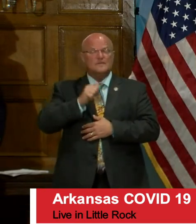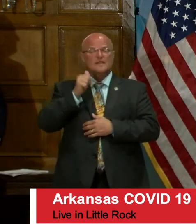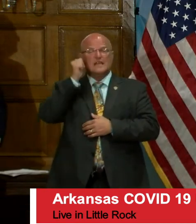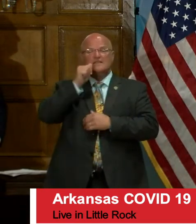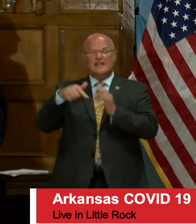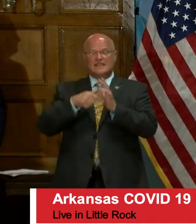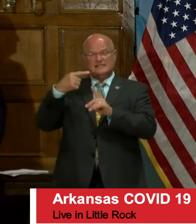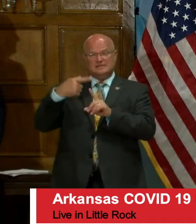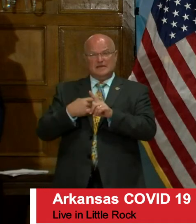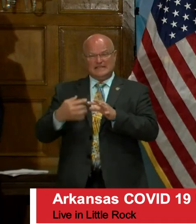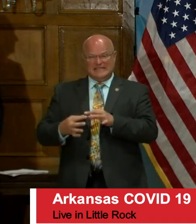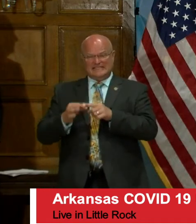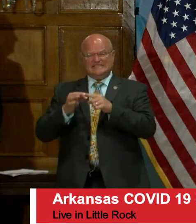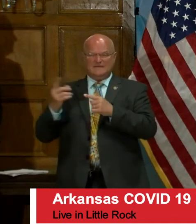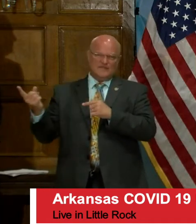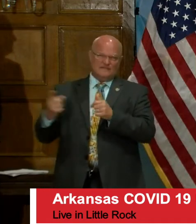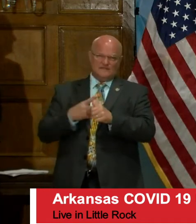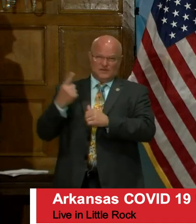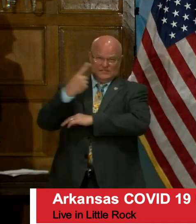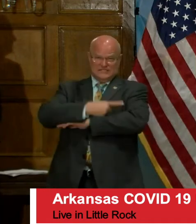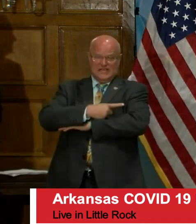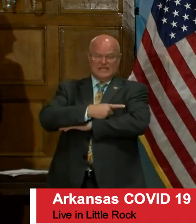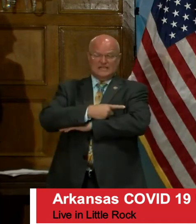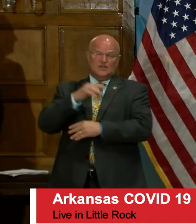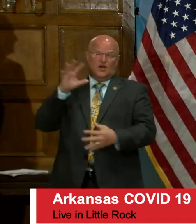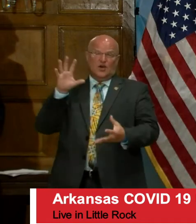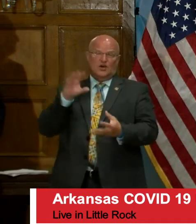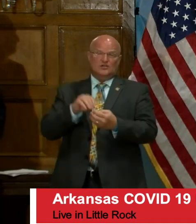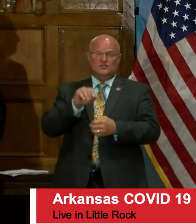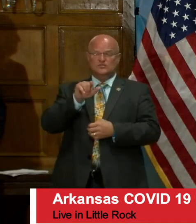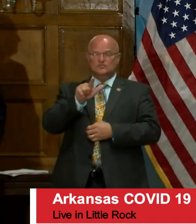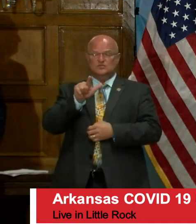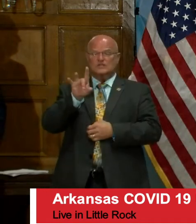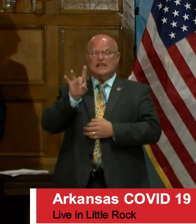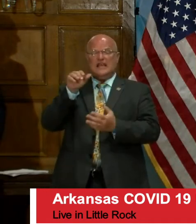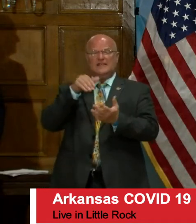every day of this month except for the first day. So our total is